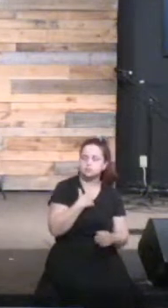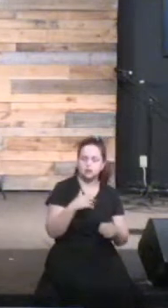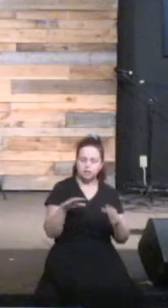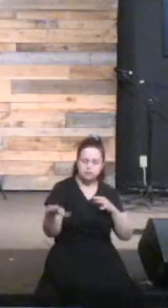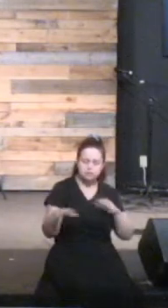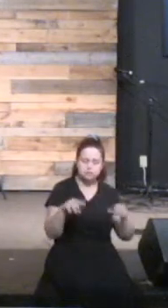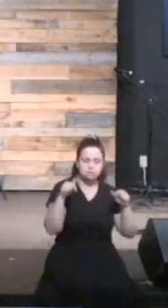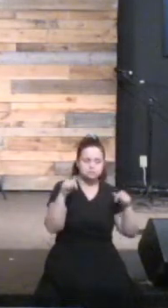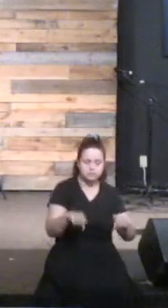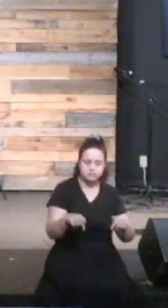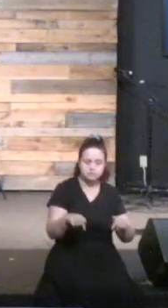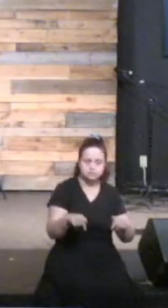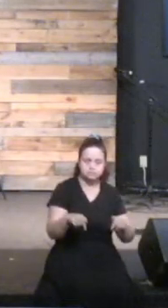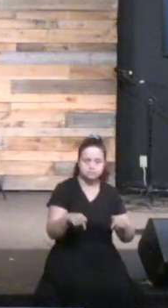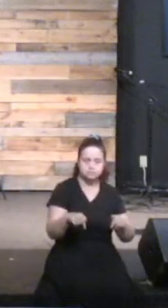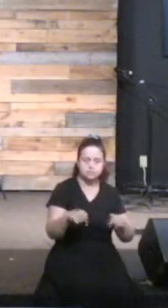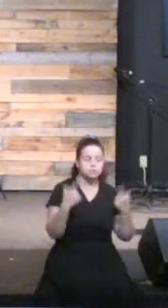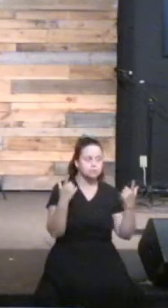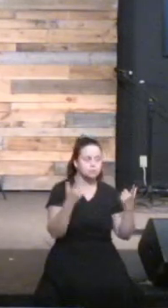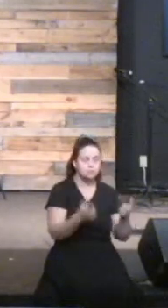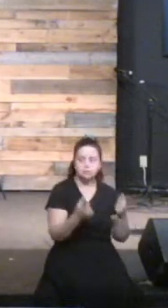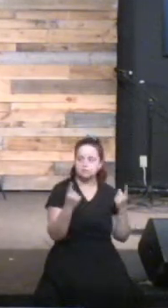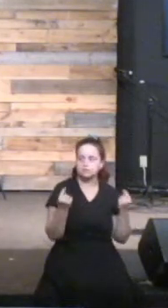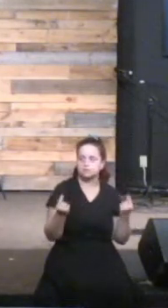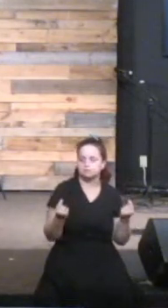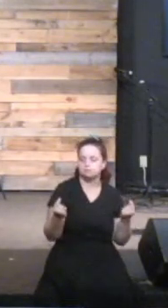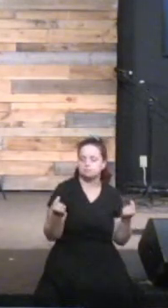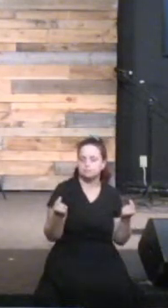this what do you do